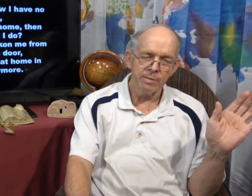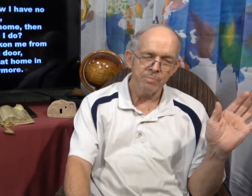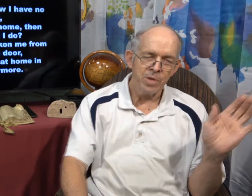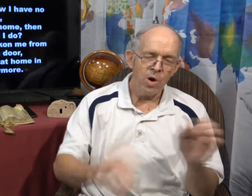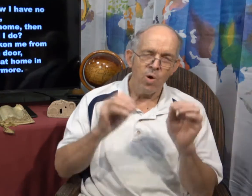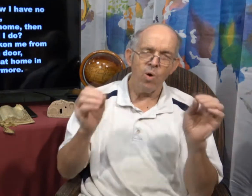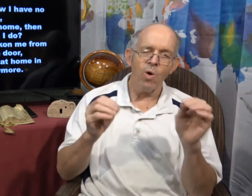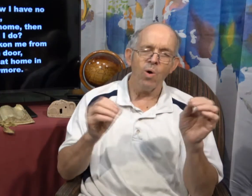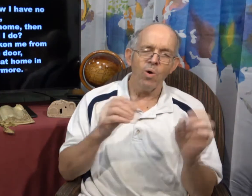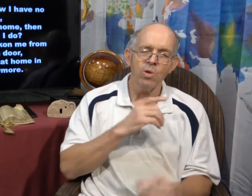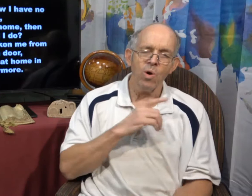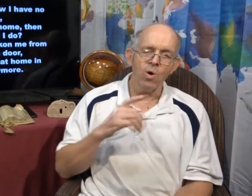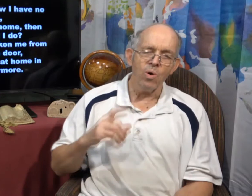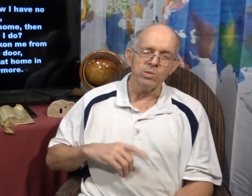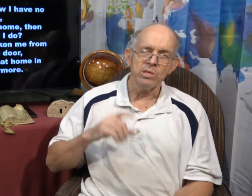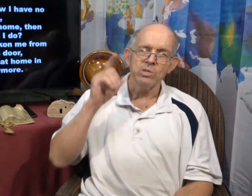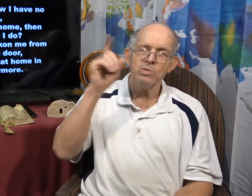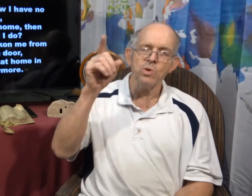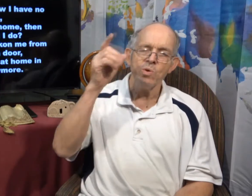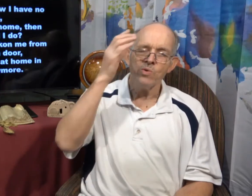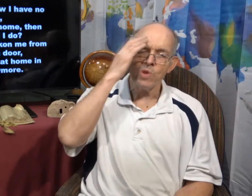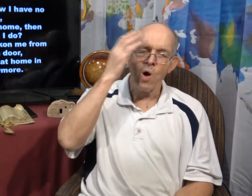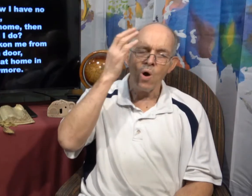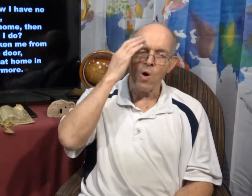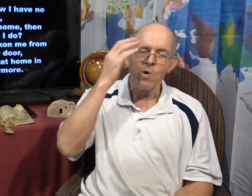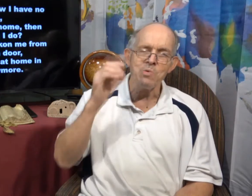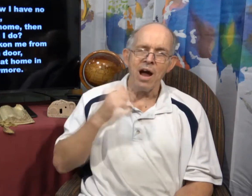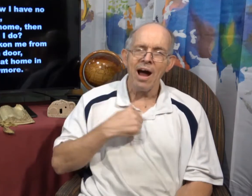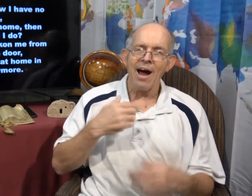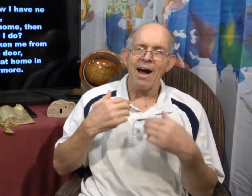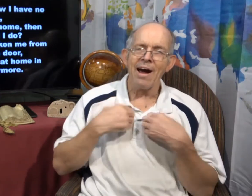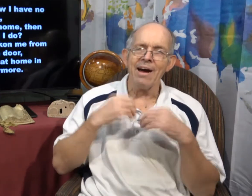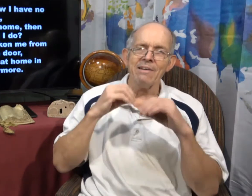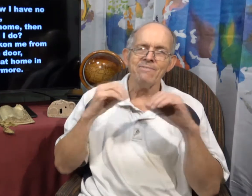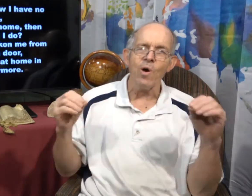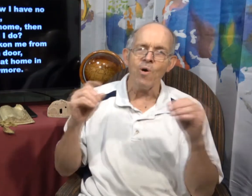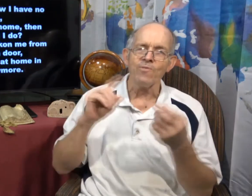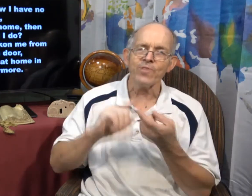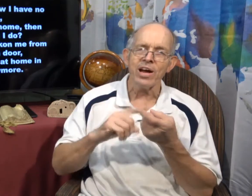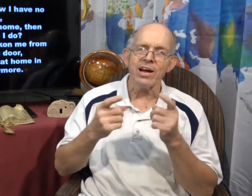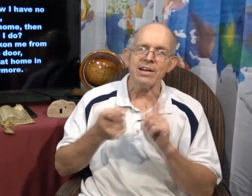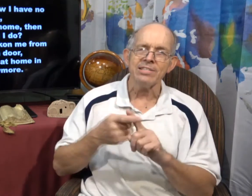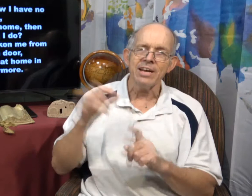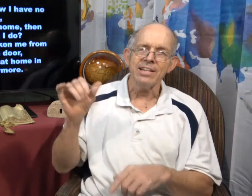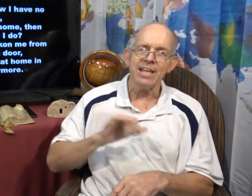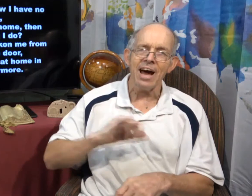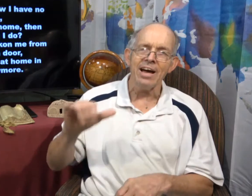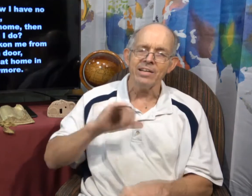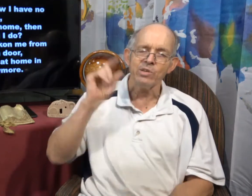anymore. Oh Lord, you know I've no friend like you.